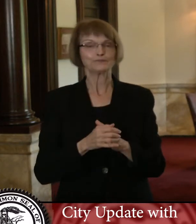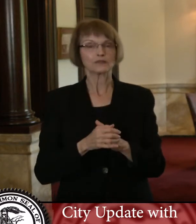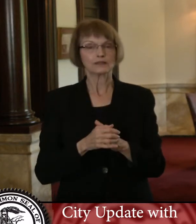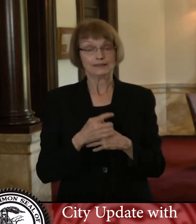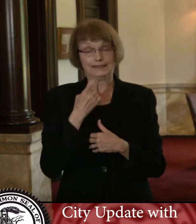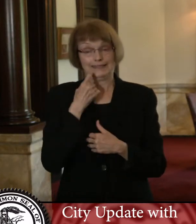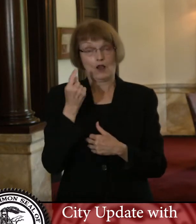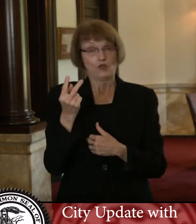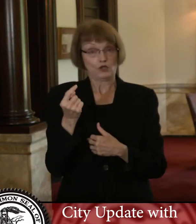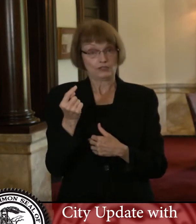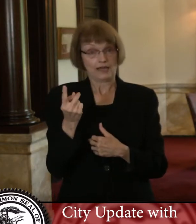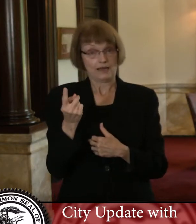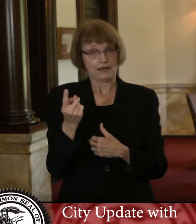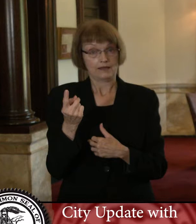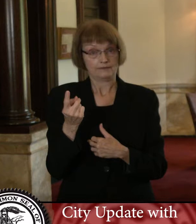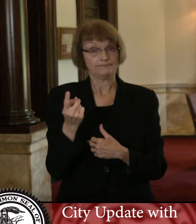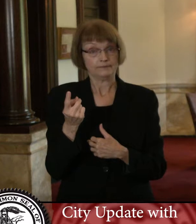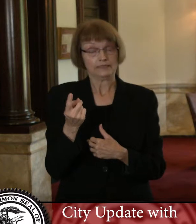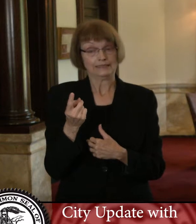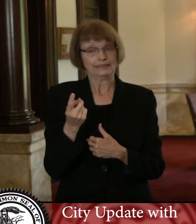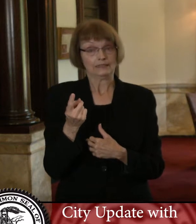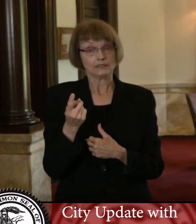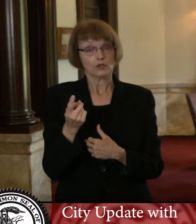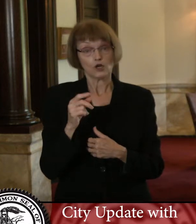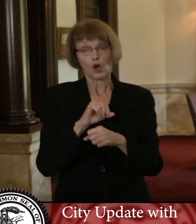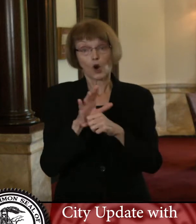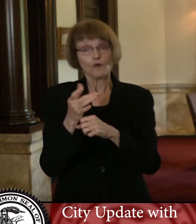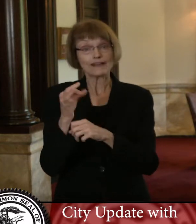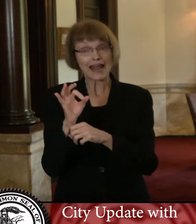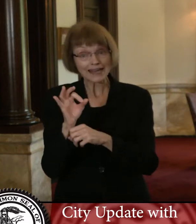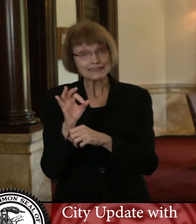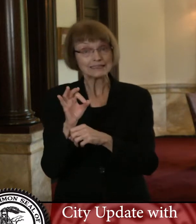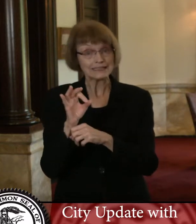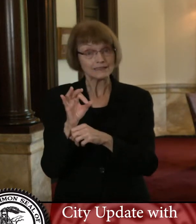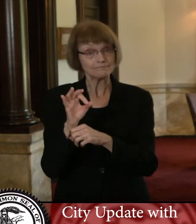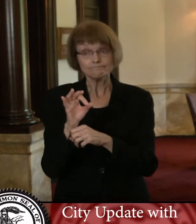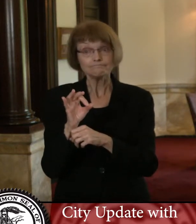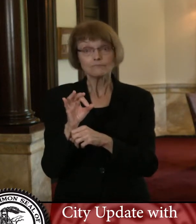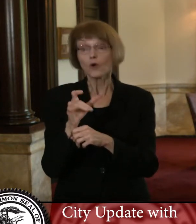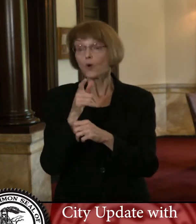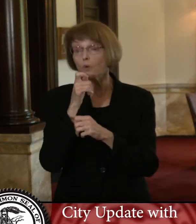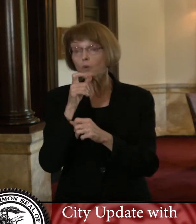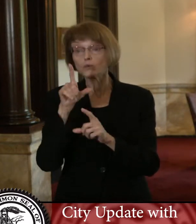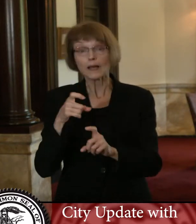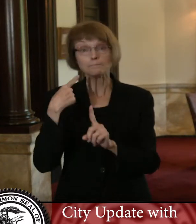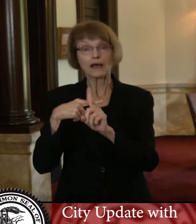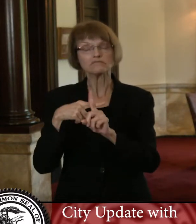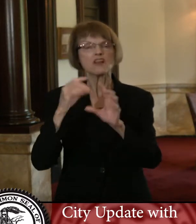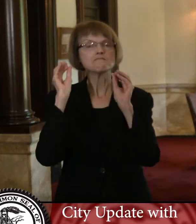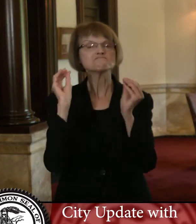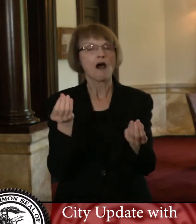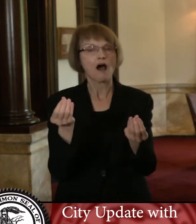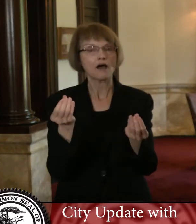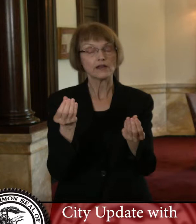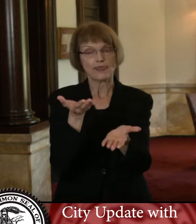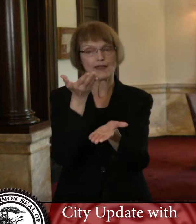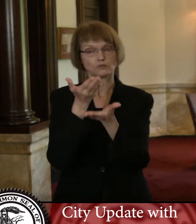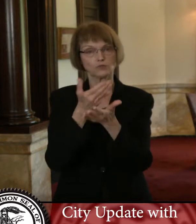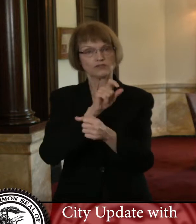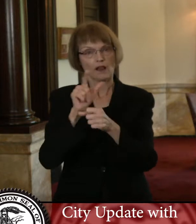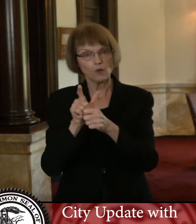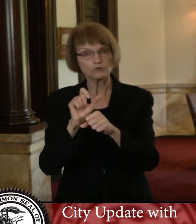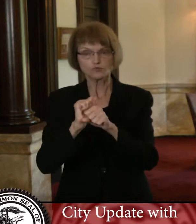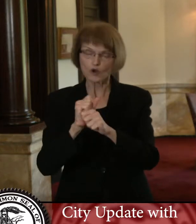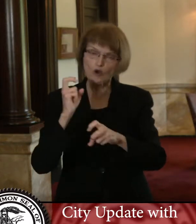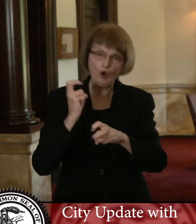On Thursday, not a single case of COVID-19 was reported in St. Louis. It shows St. Louis is working hard